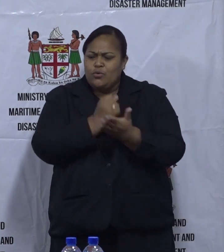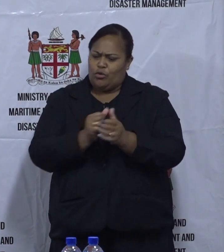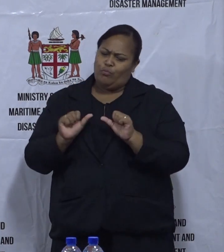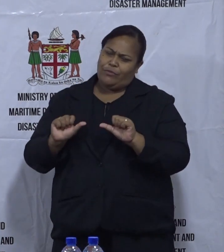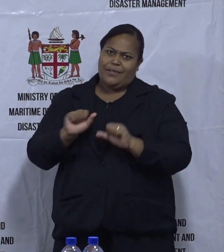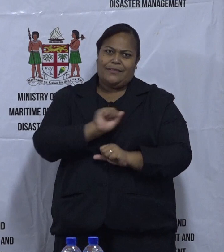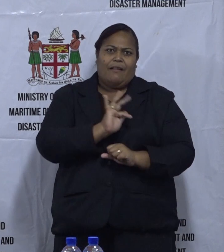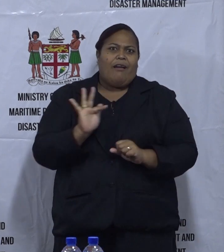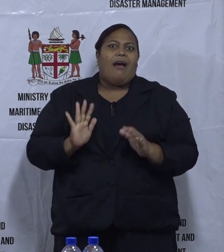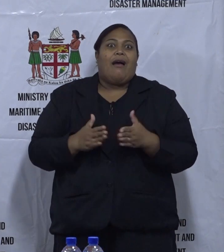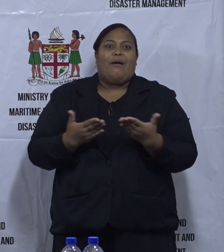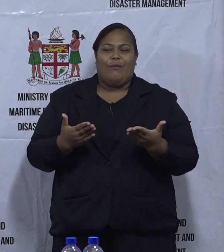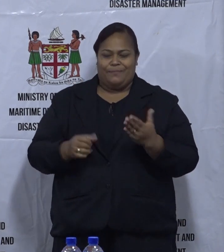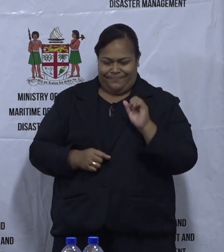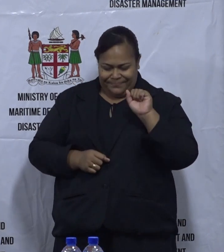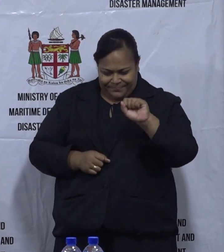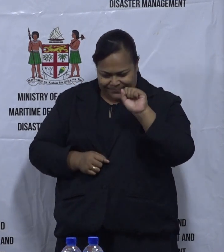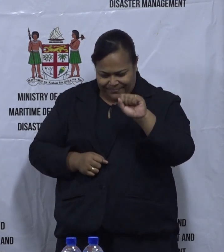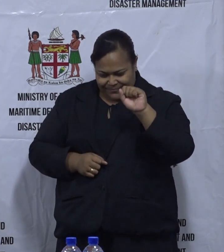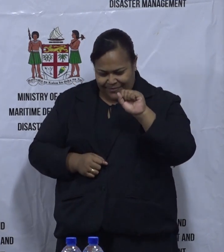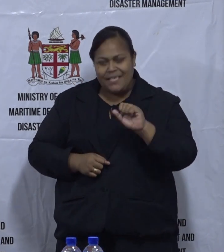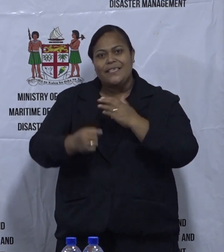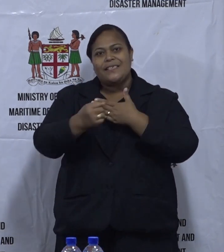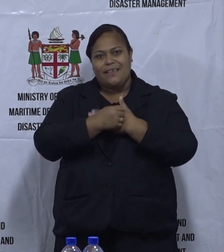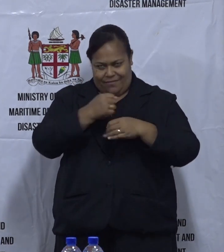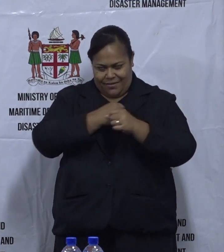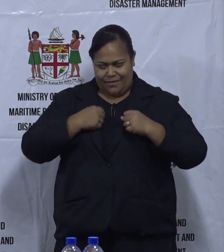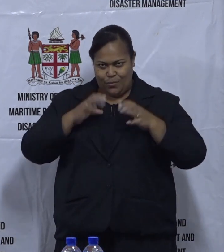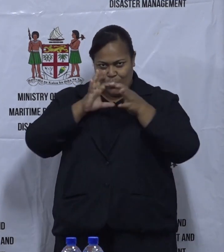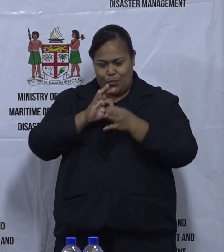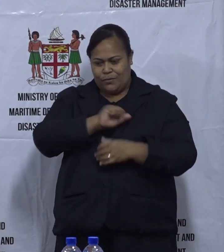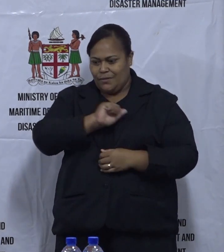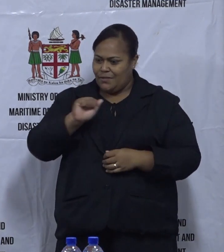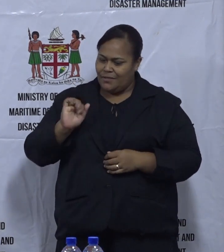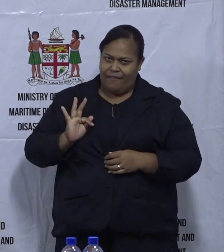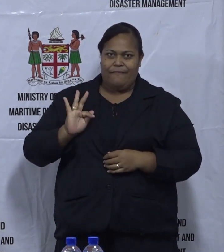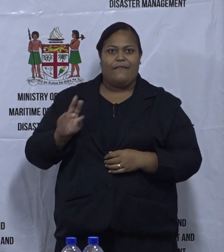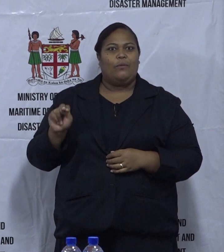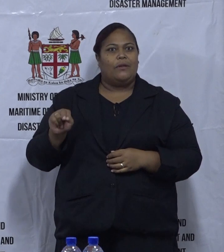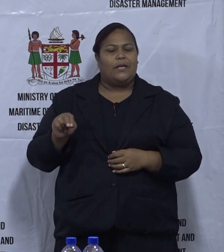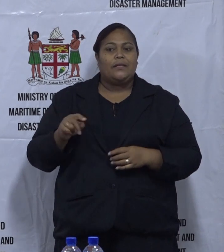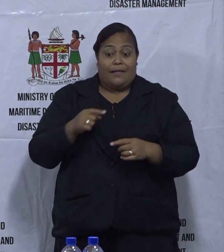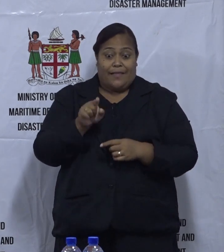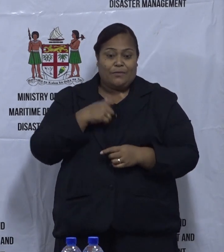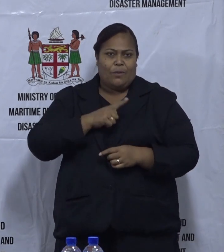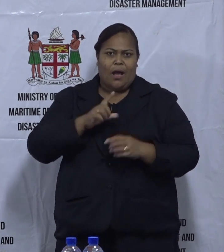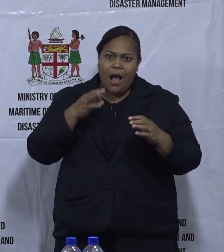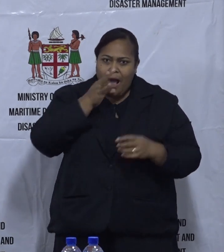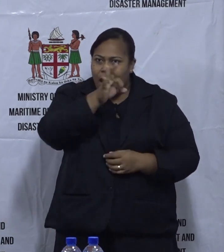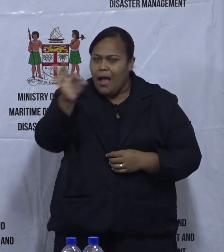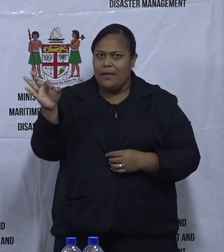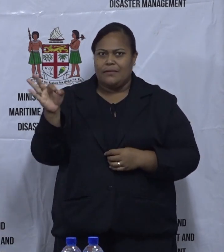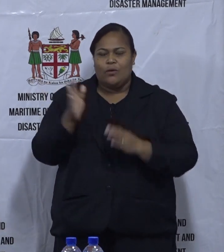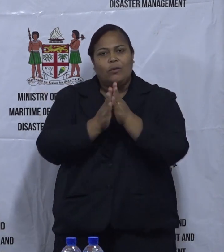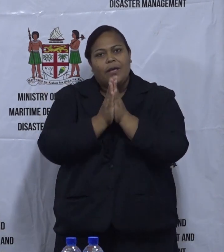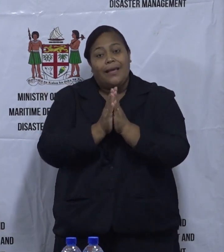is always a priority for us, the safety of our own people, and that is why I'm also urging the general public, if